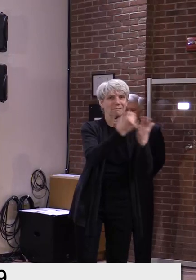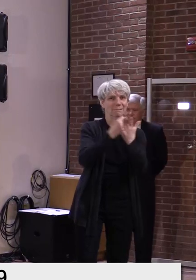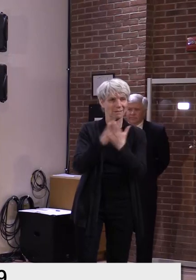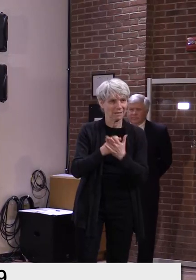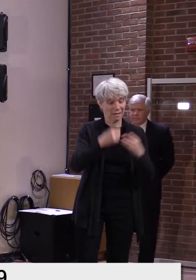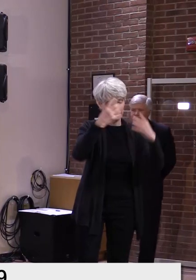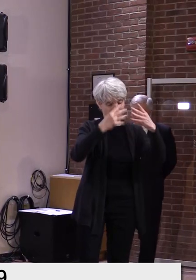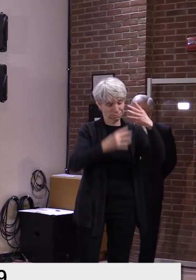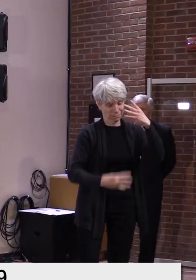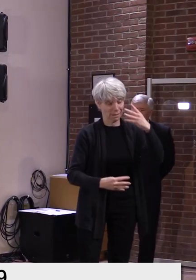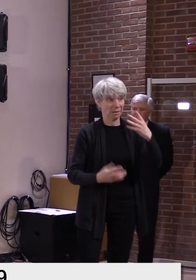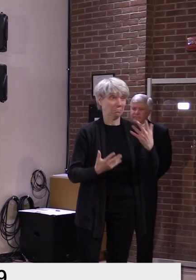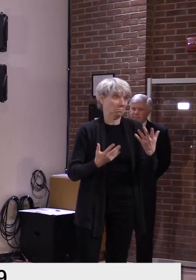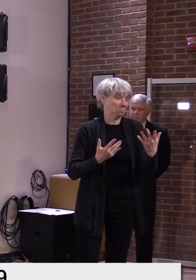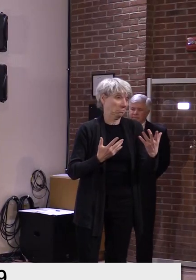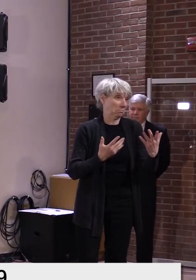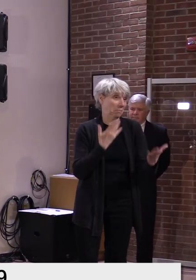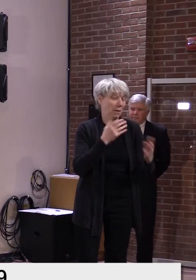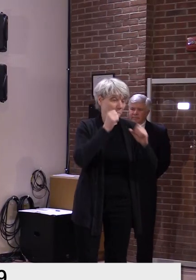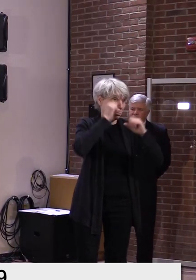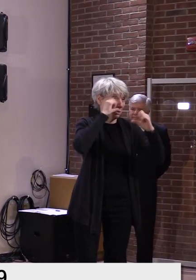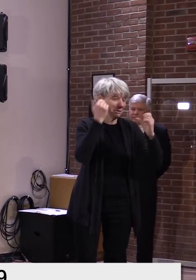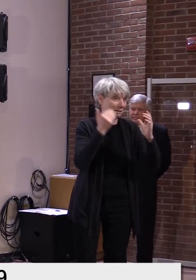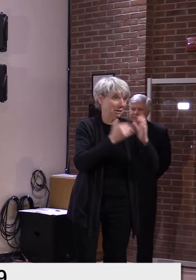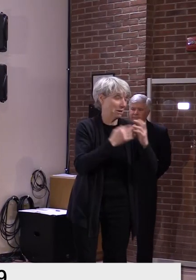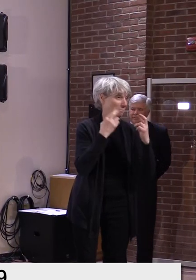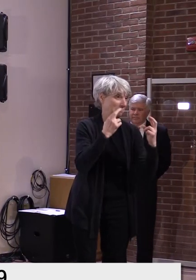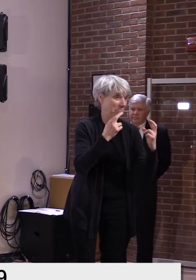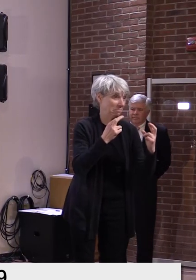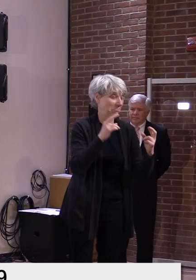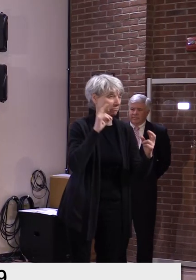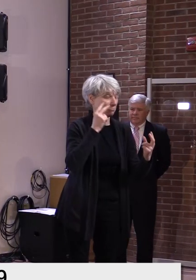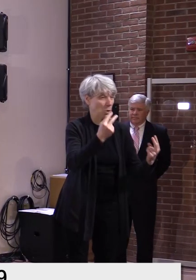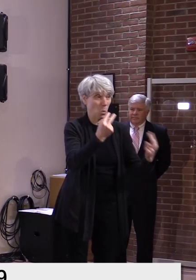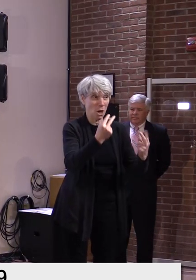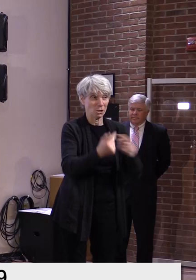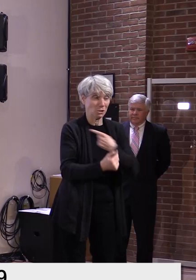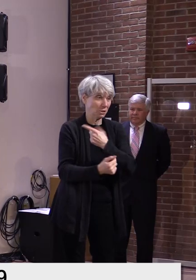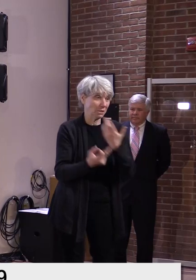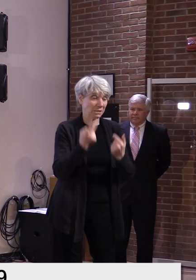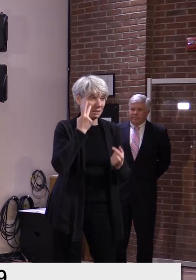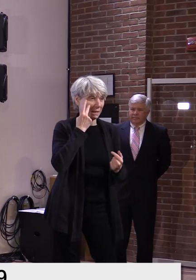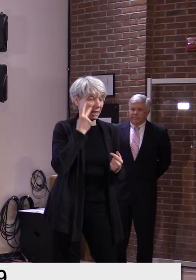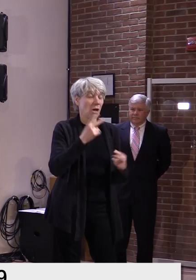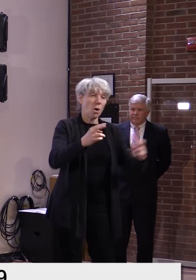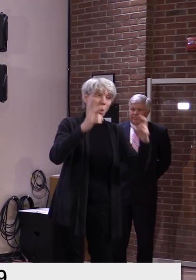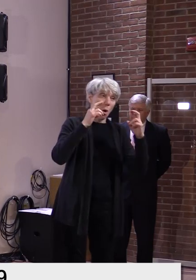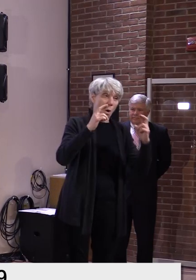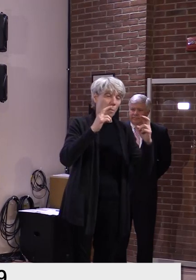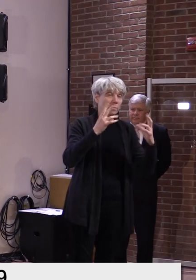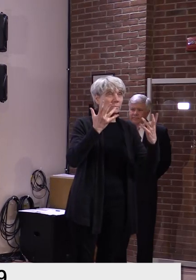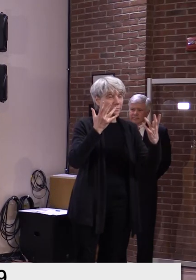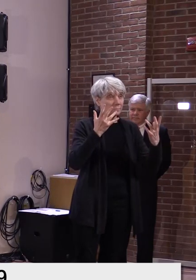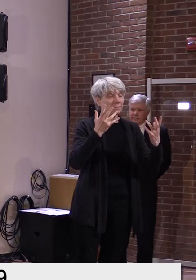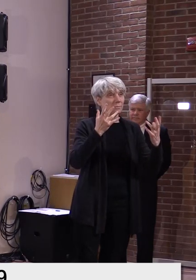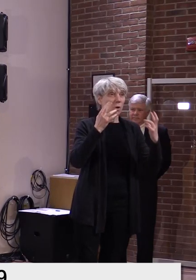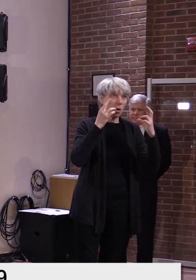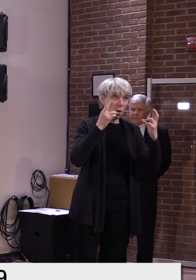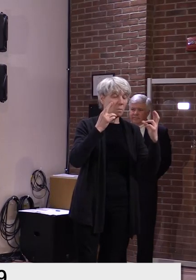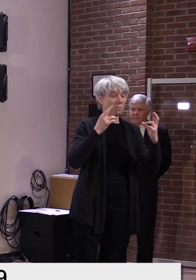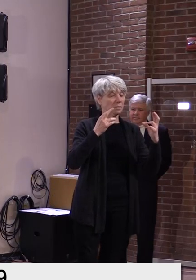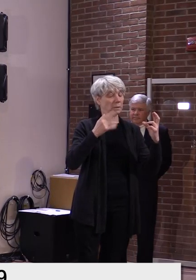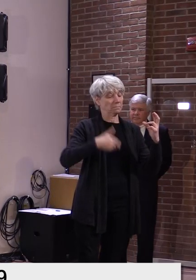all of us again. So we'll stay tuned on that, and hopefully I would like to say that we would